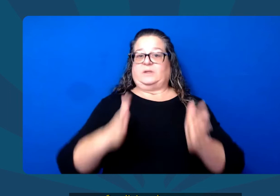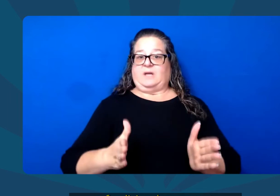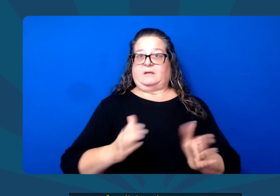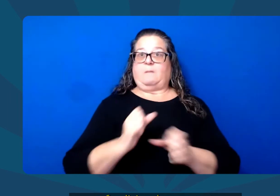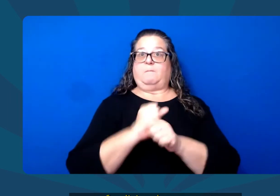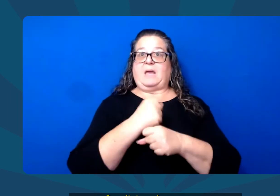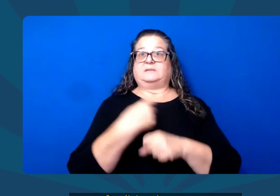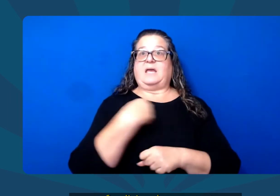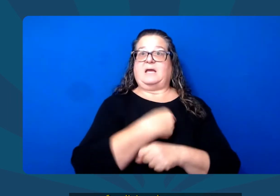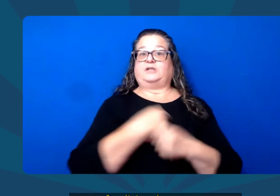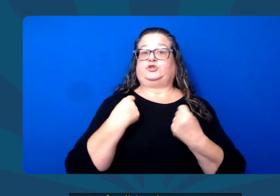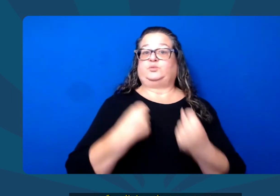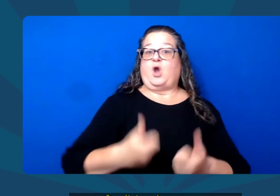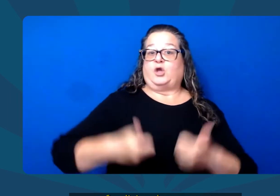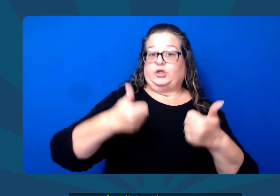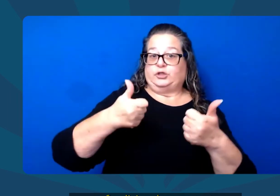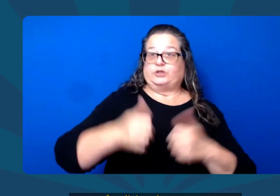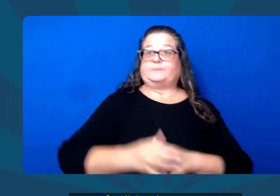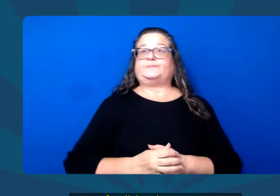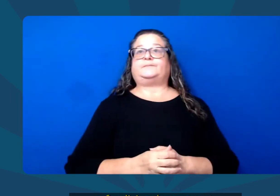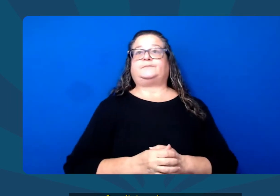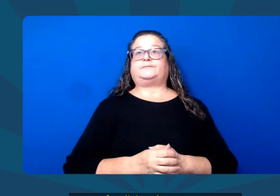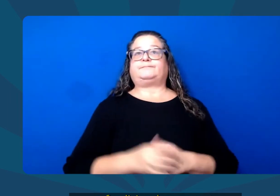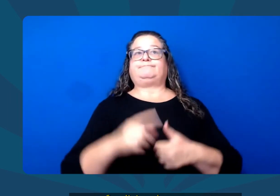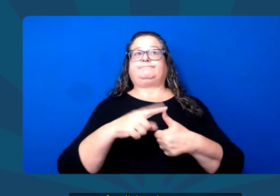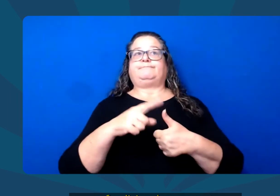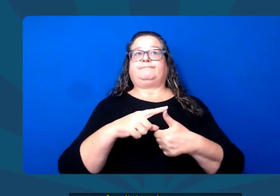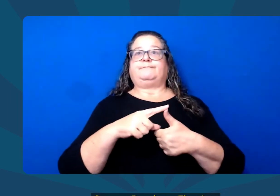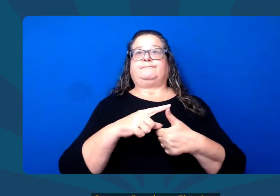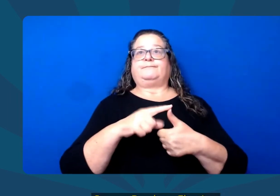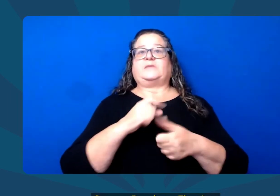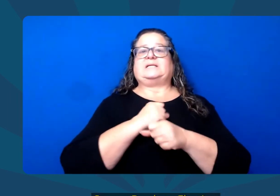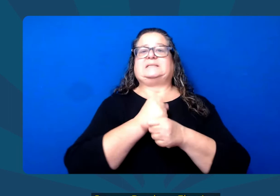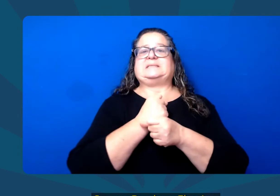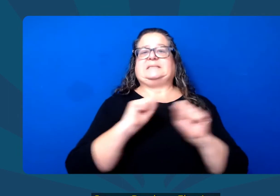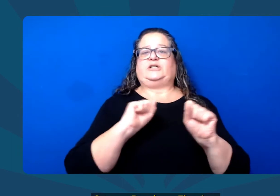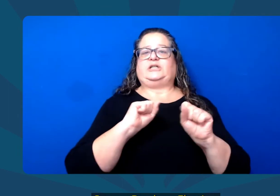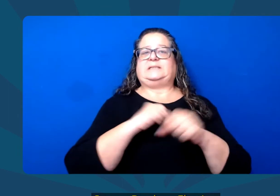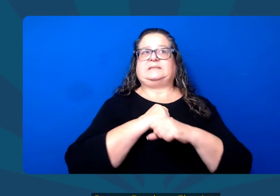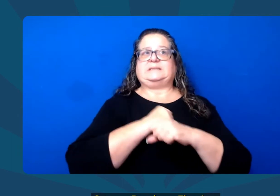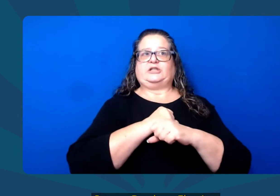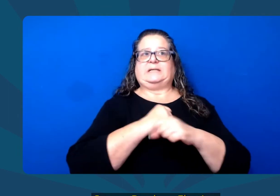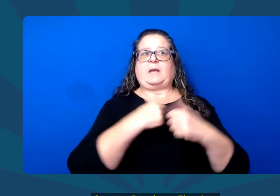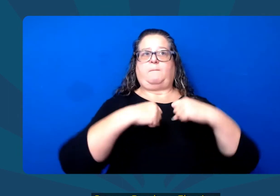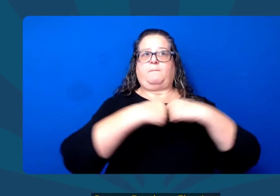policies that protect Arizonans and make us stronger. Secure borders,